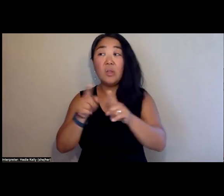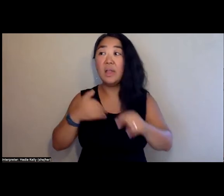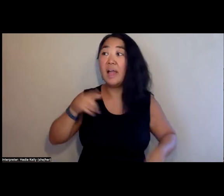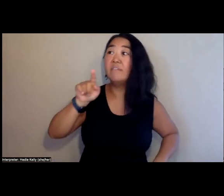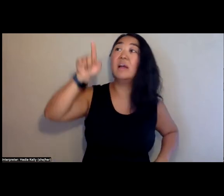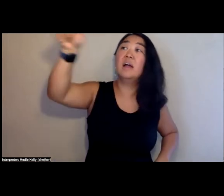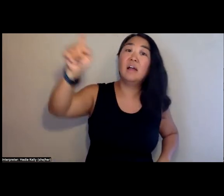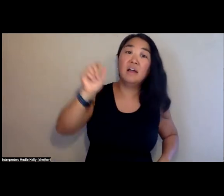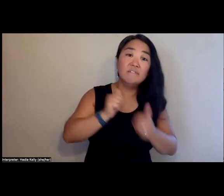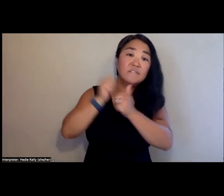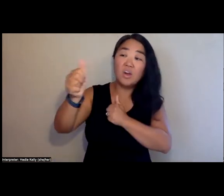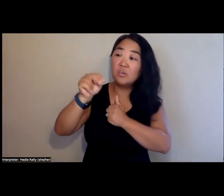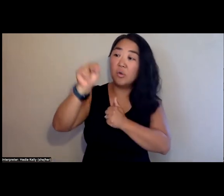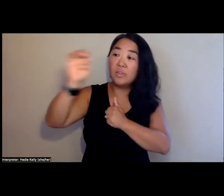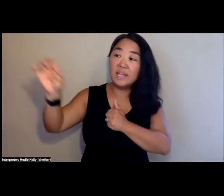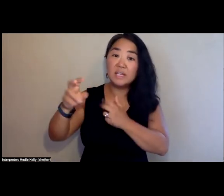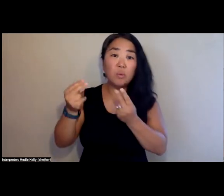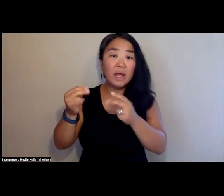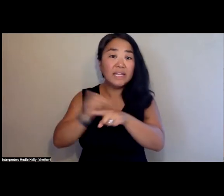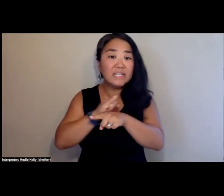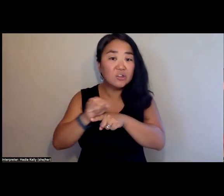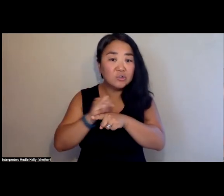industrial site that I'm very curious to be walking by.